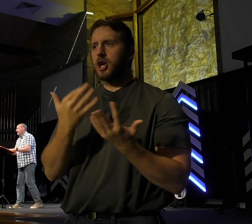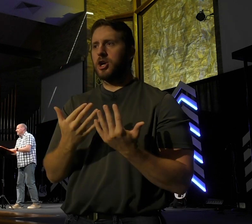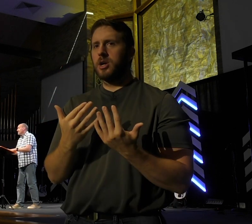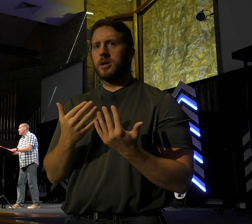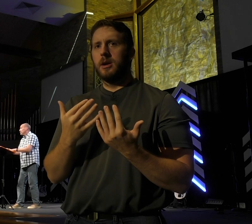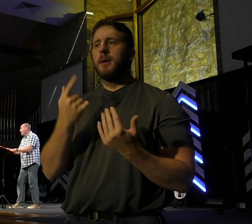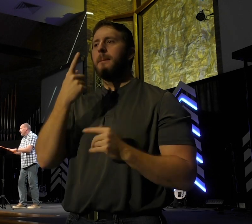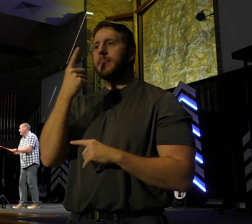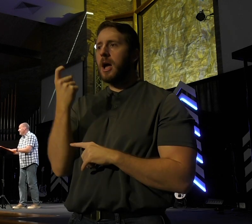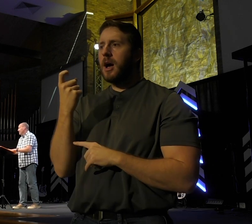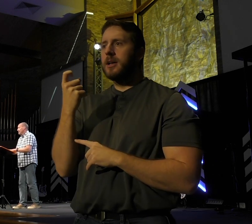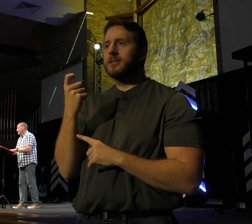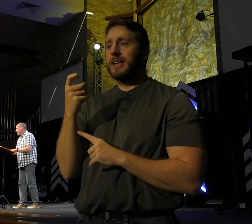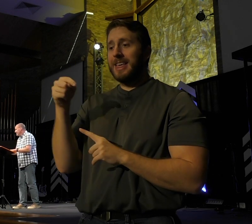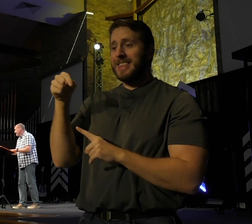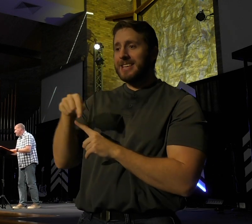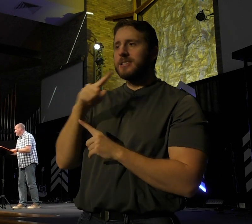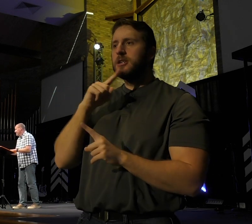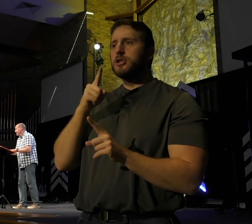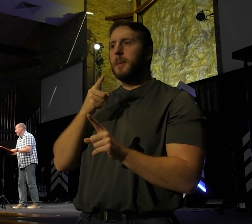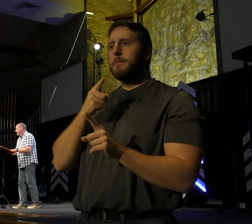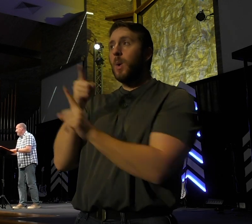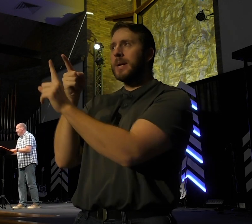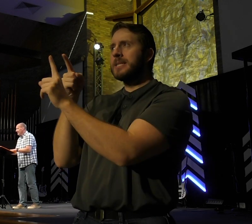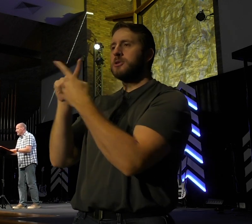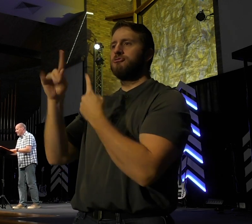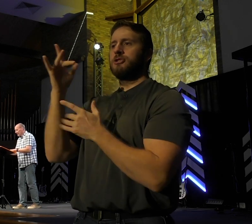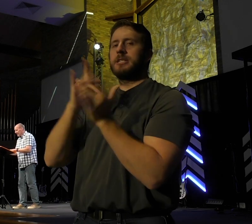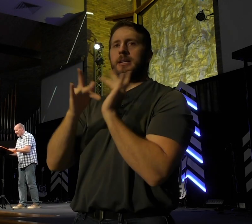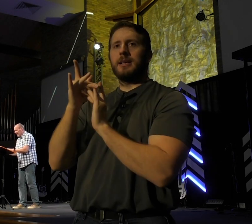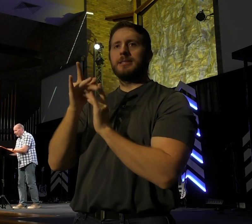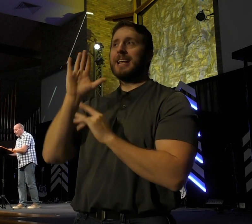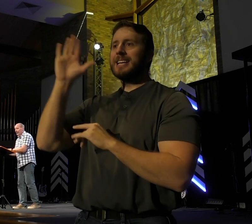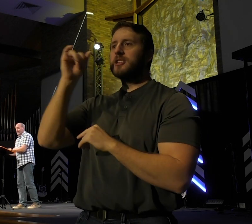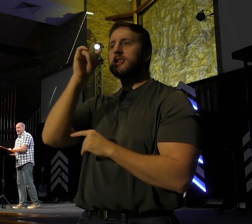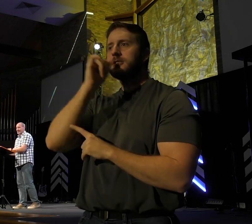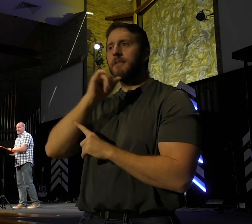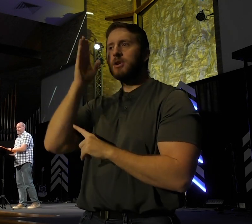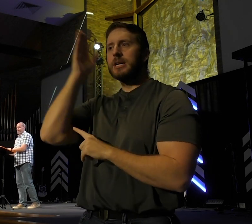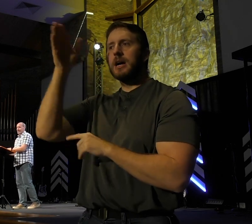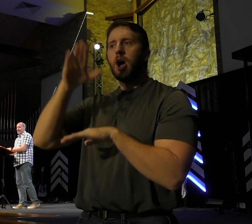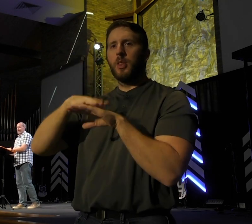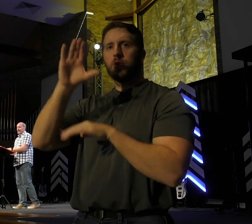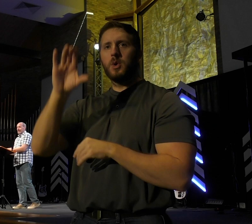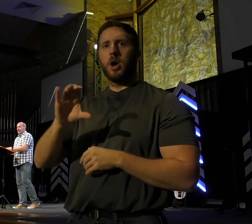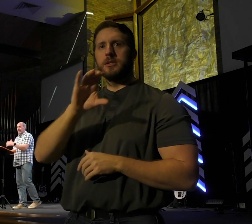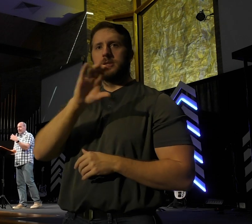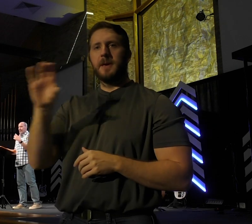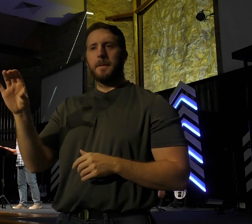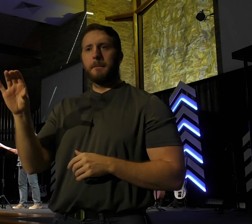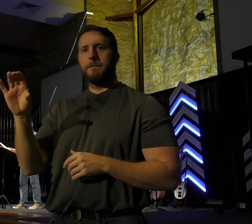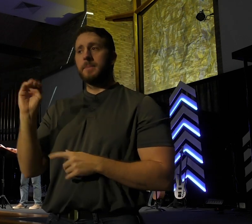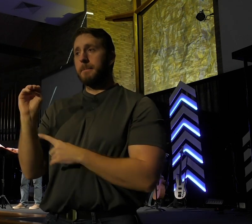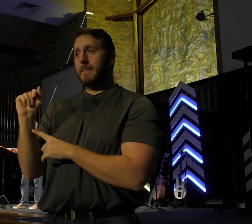ultimately, this is pointing to Jesus and his suffering on the cross. You know, Matthew 13, Jesus